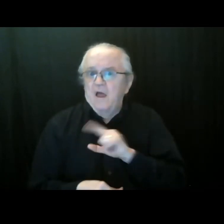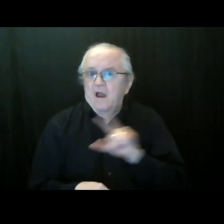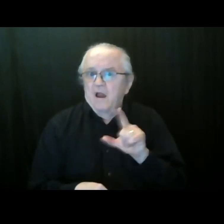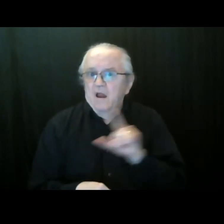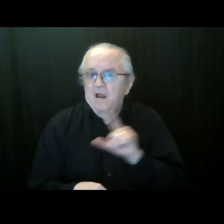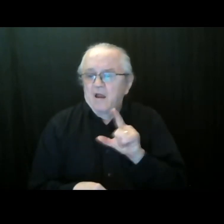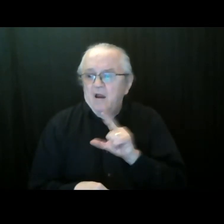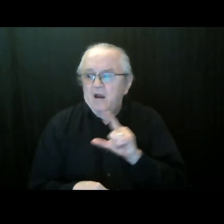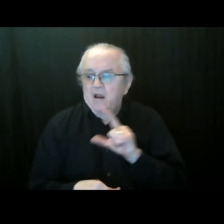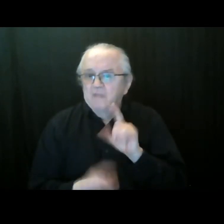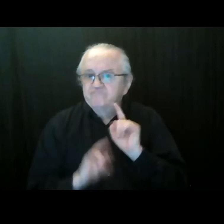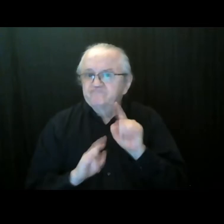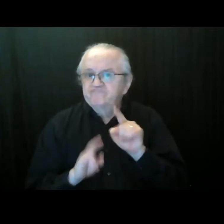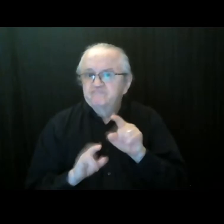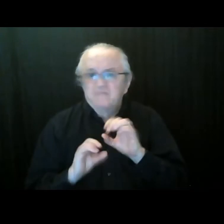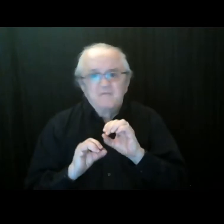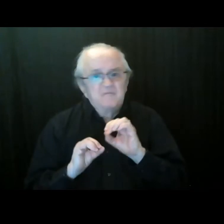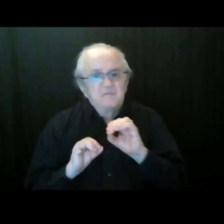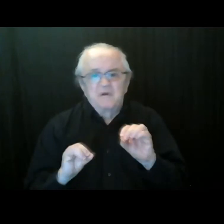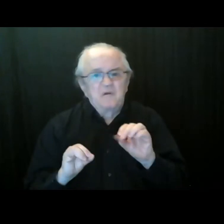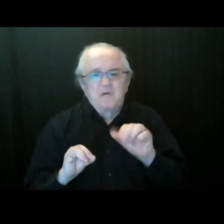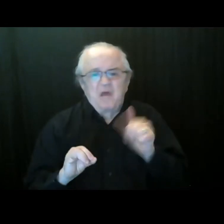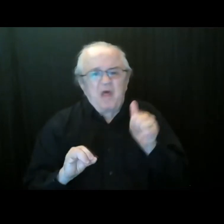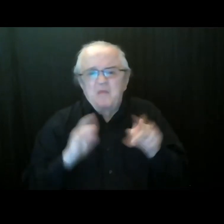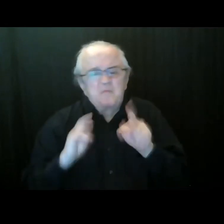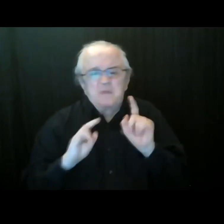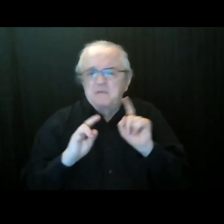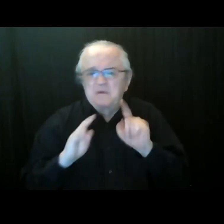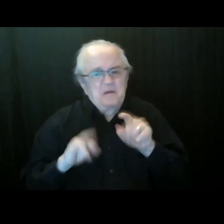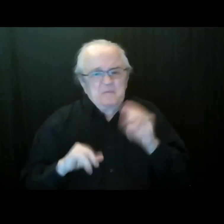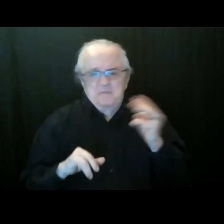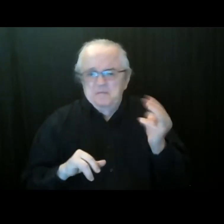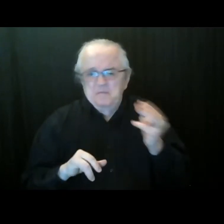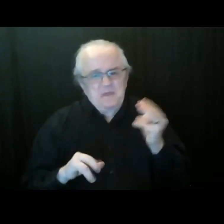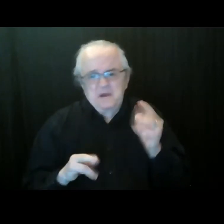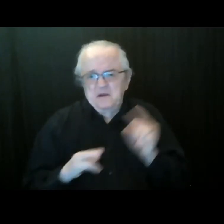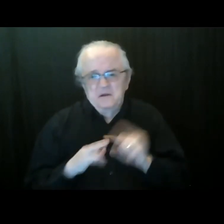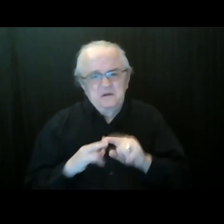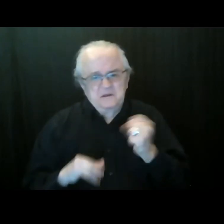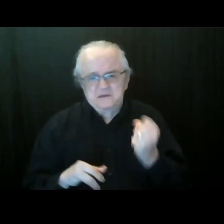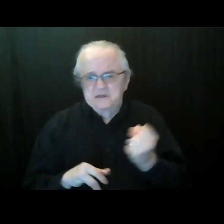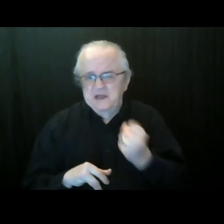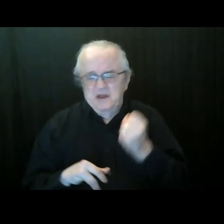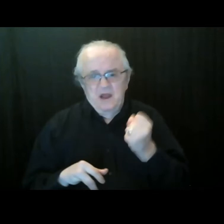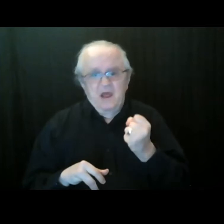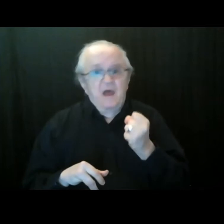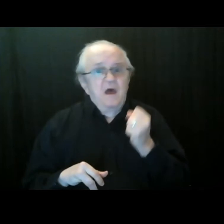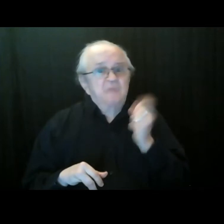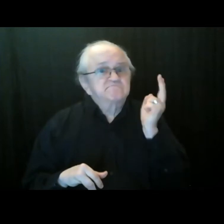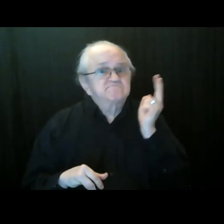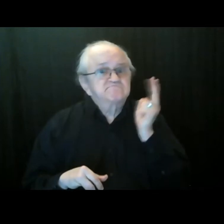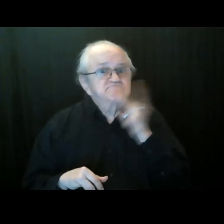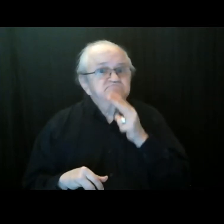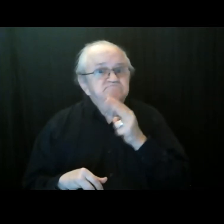ever went there during the week, other than the people went there on Sundays, but he and Laura were the only ones. So they must have left the